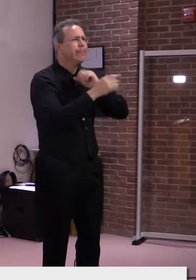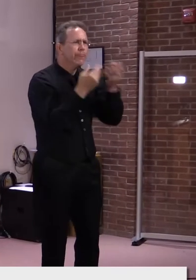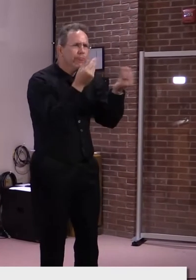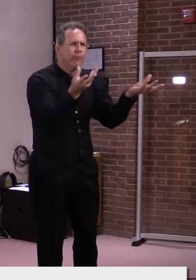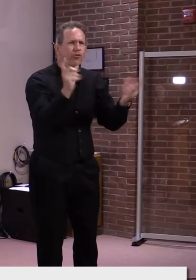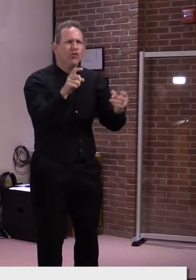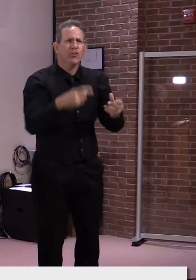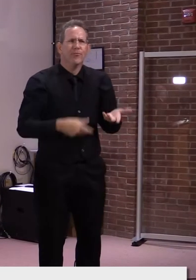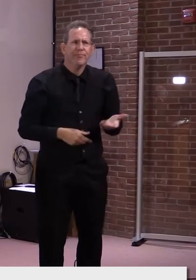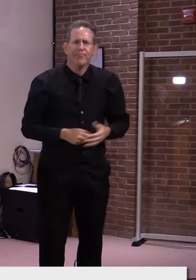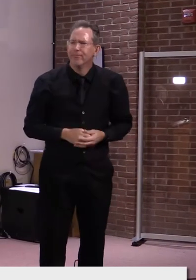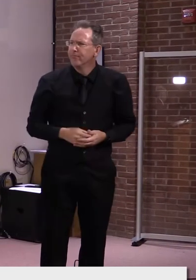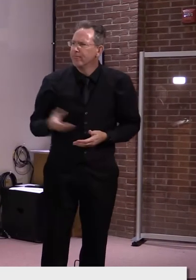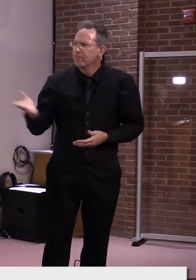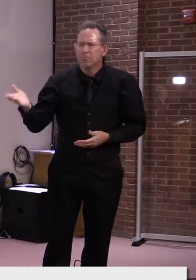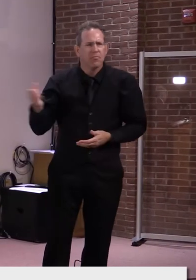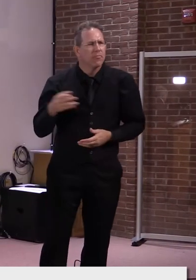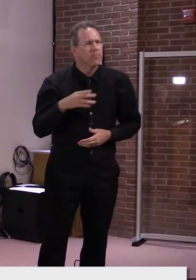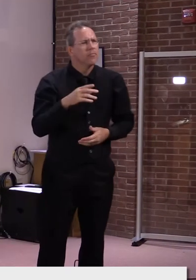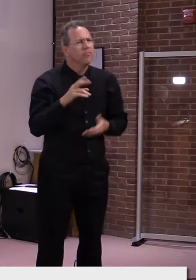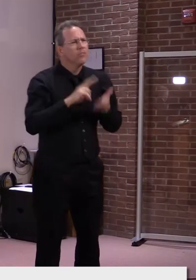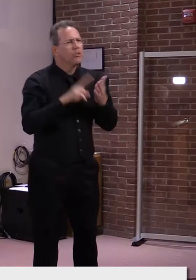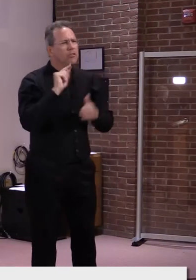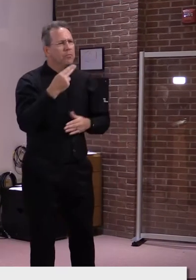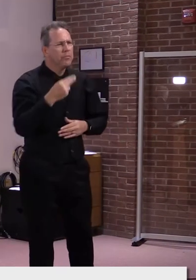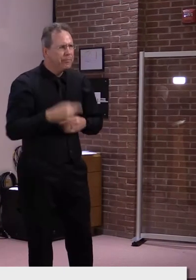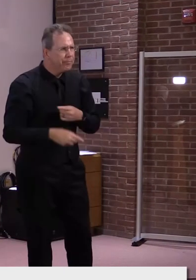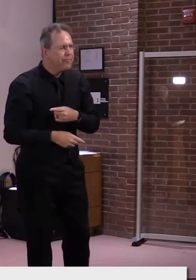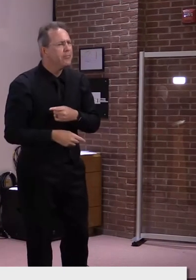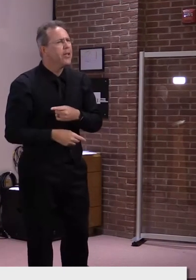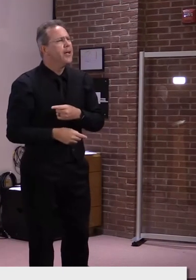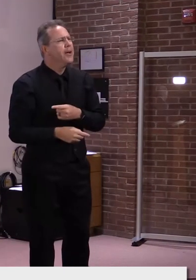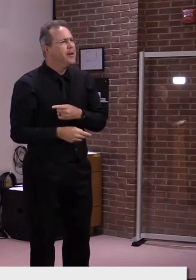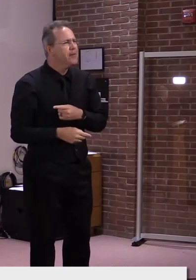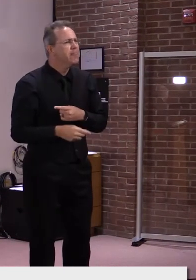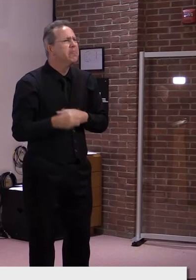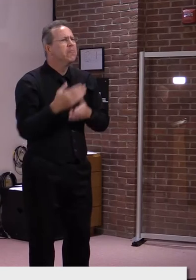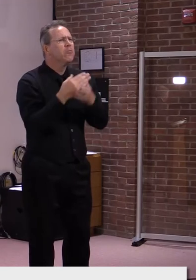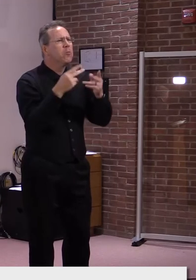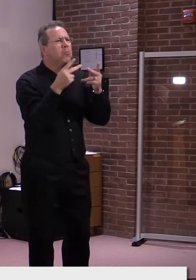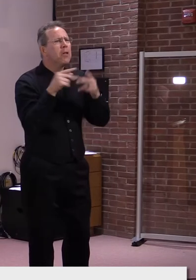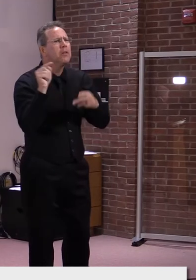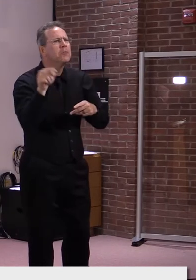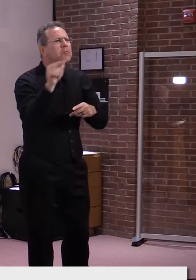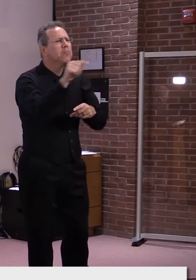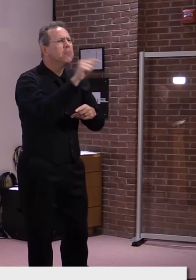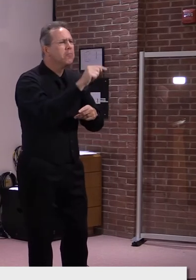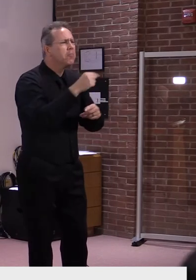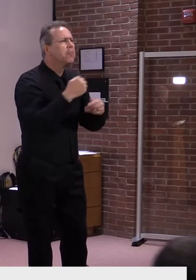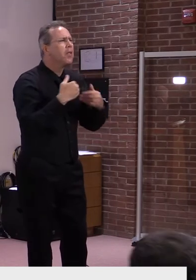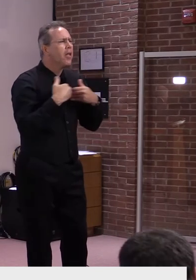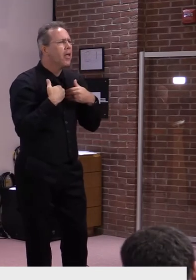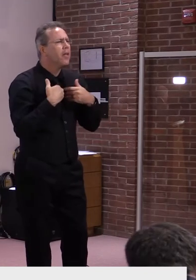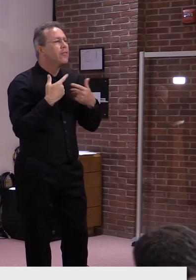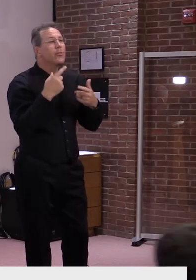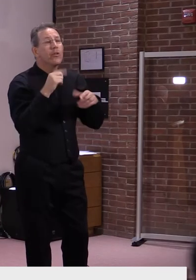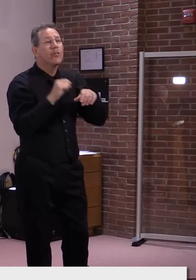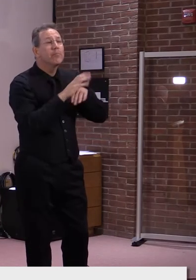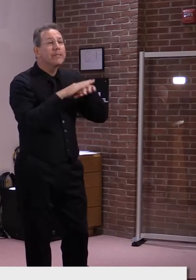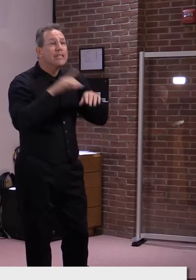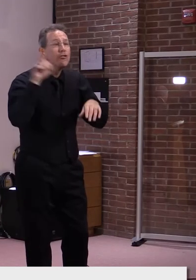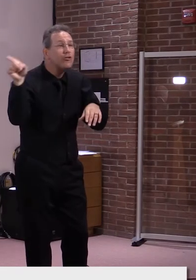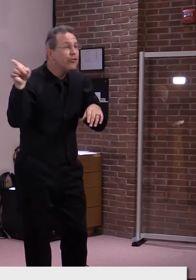In various events that we've been doing, North Beach, for example, Thunder Road, that's coming up on Friday. In many of